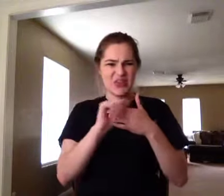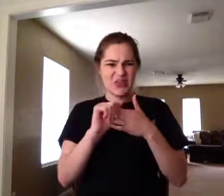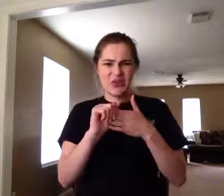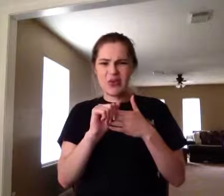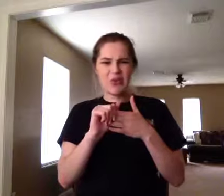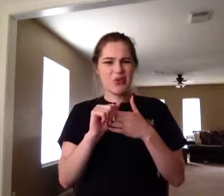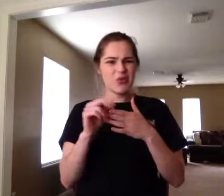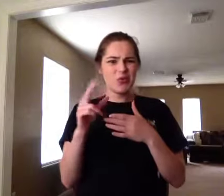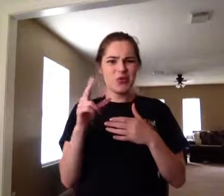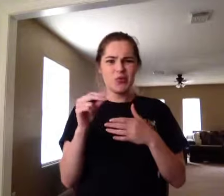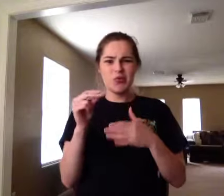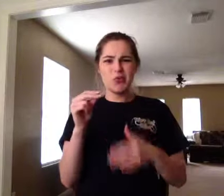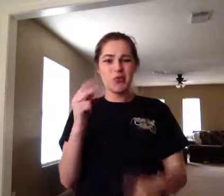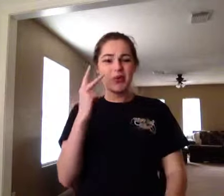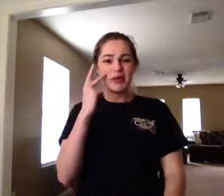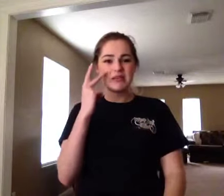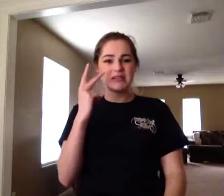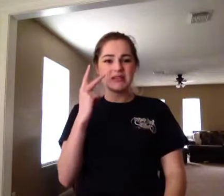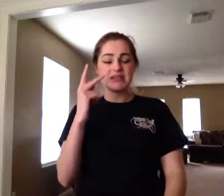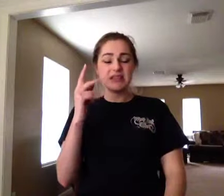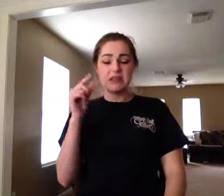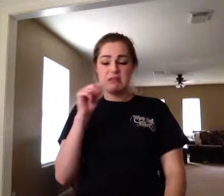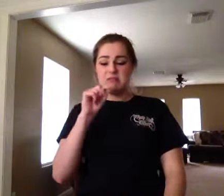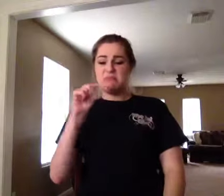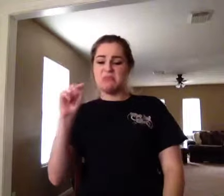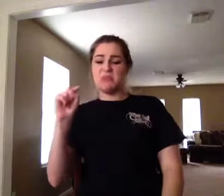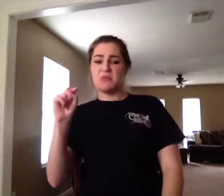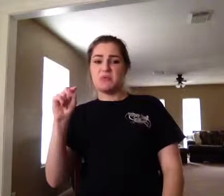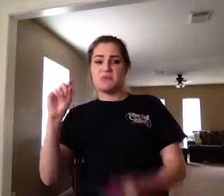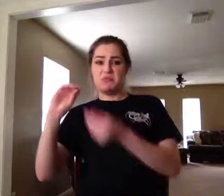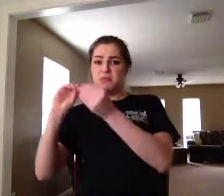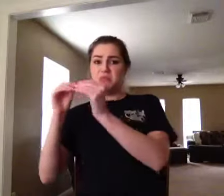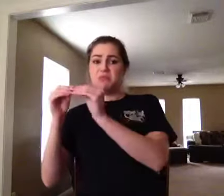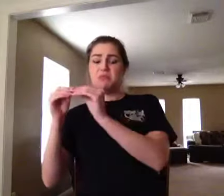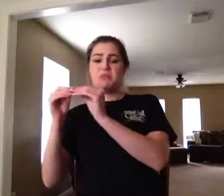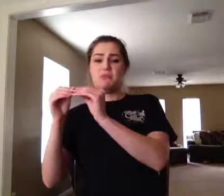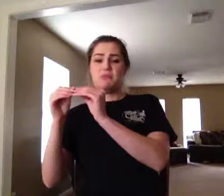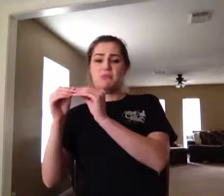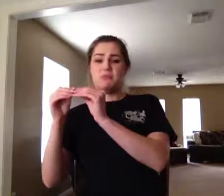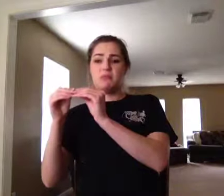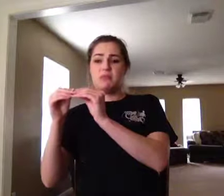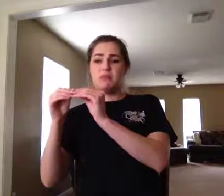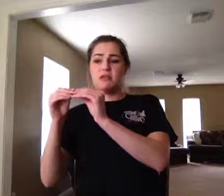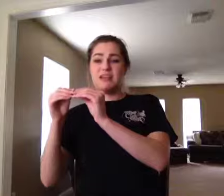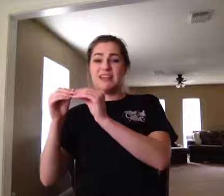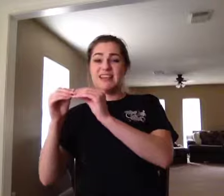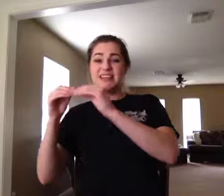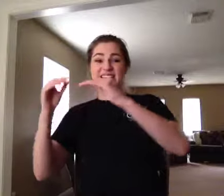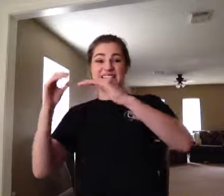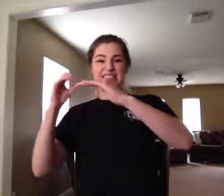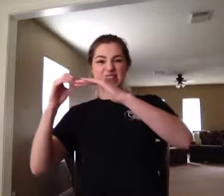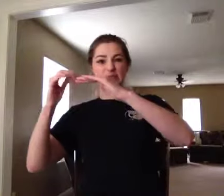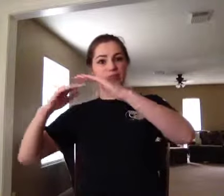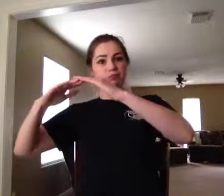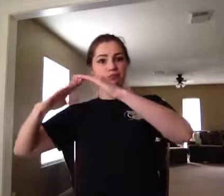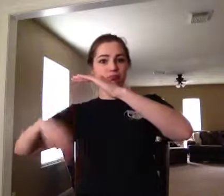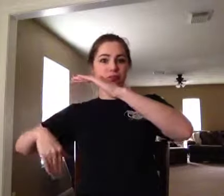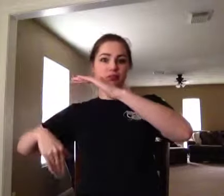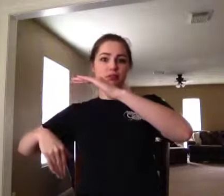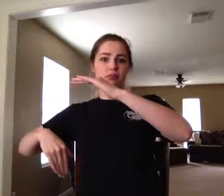a negative value, they're called. If values are less than 0, in fact, let's look at that on a number line here. I change my numbers.